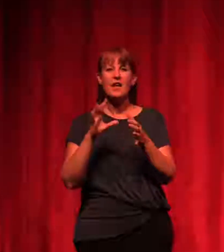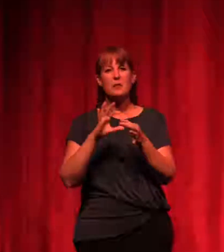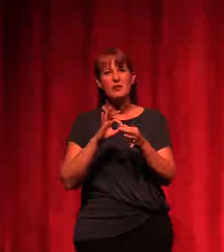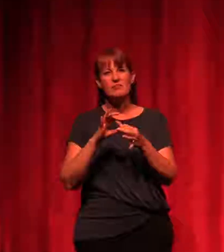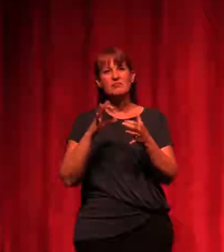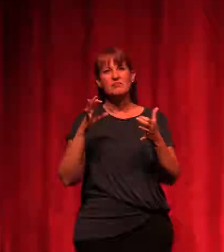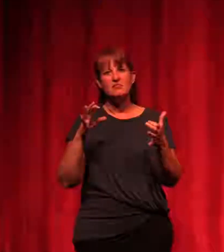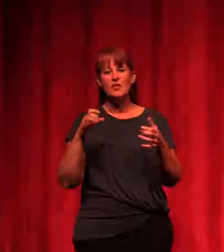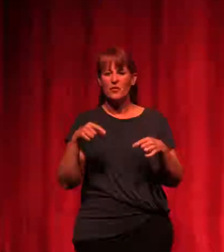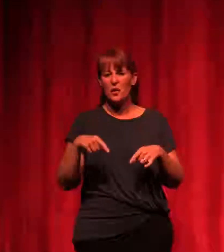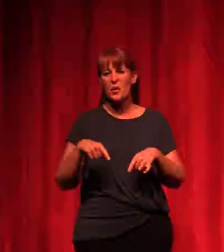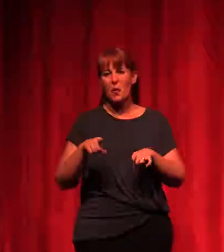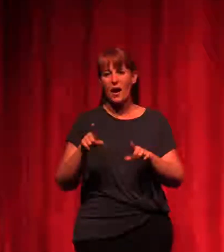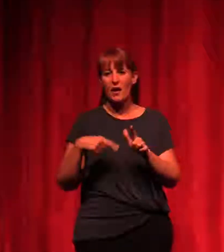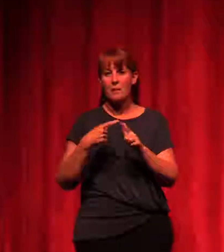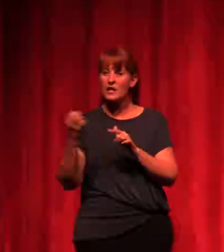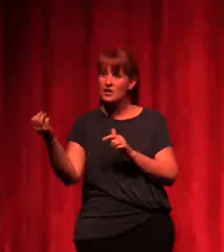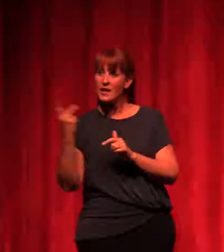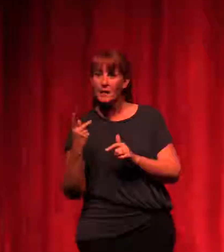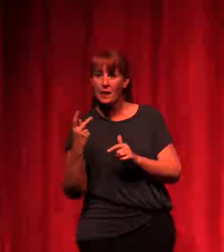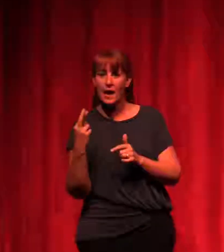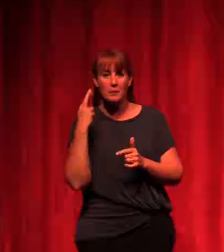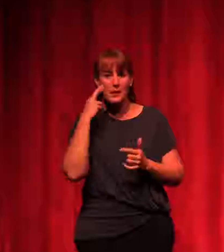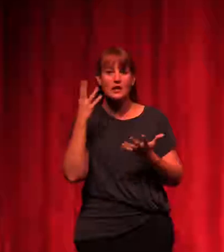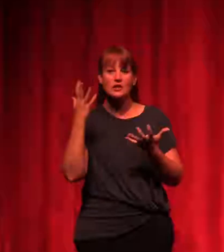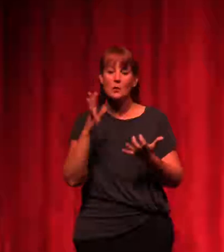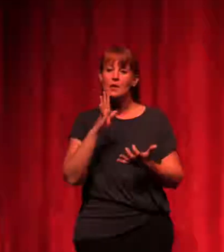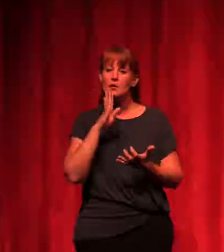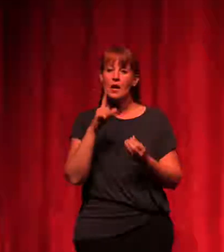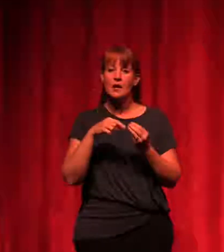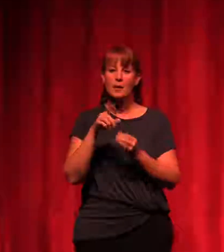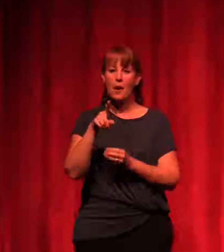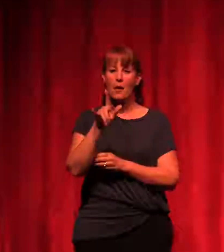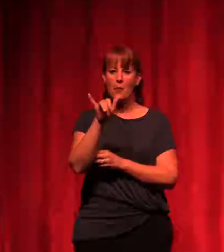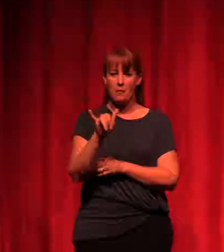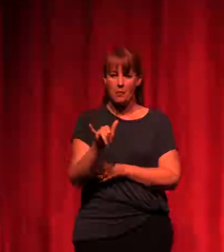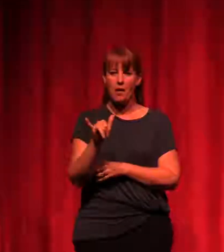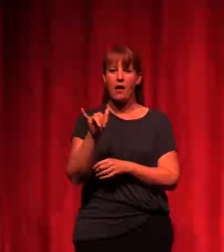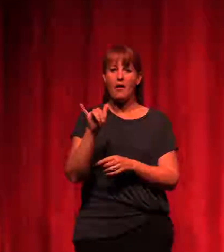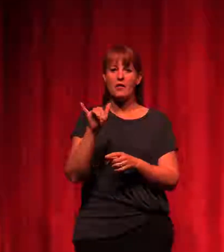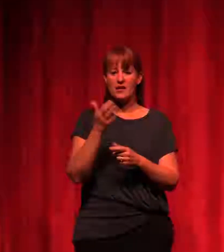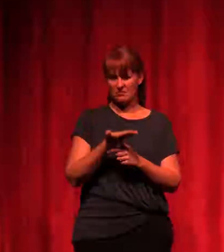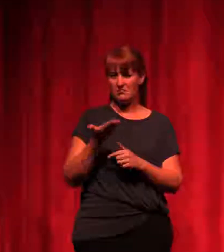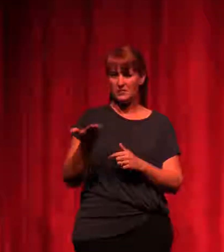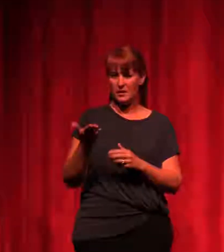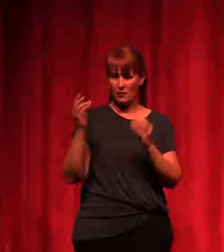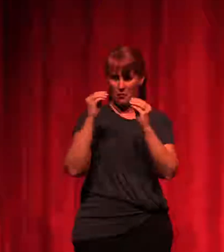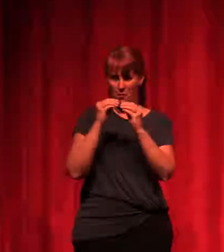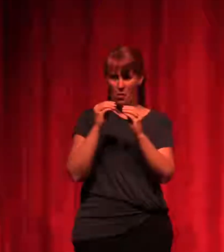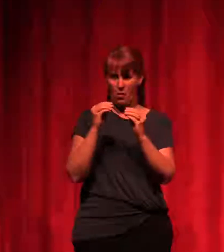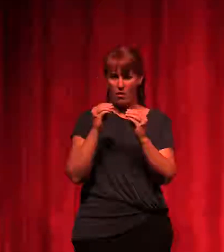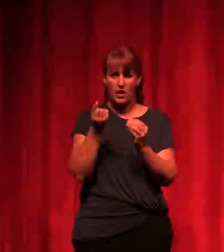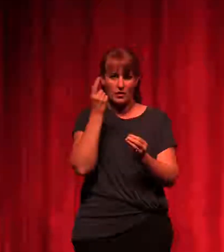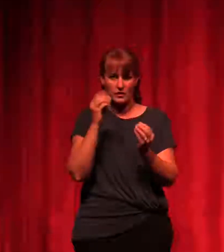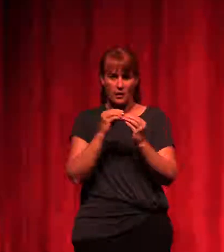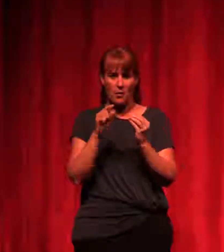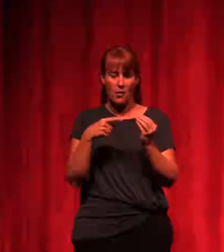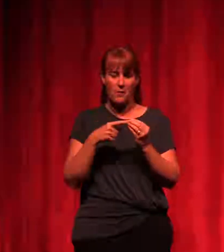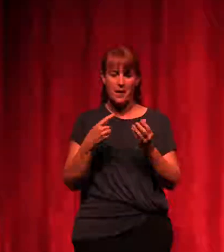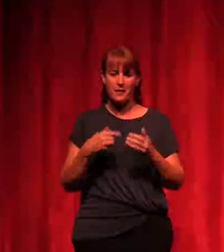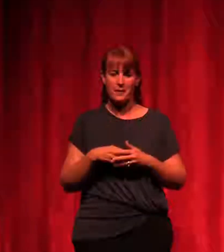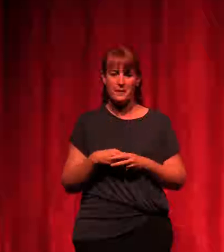while. And then she came back to me because she wanted to talk about this polyamory stuff more and understand more about